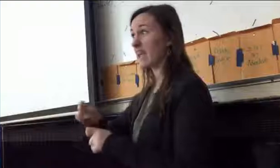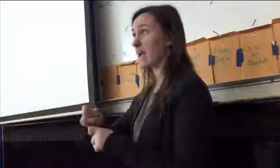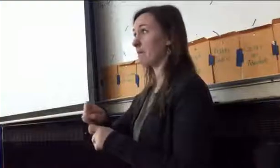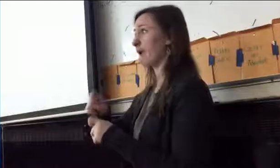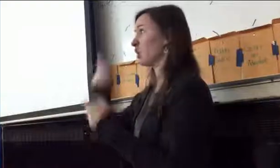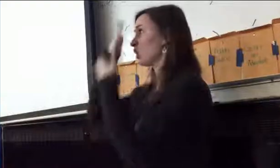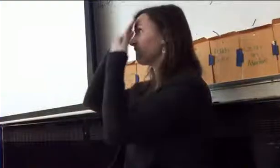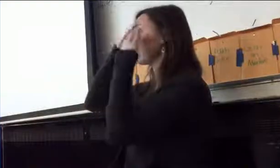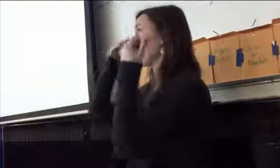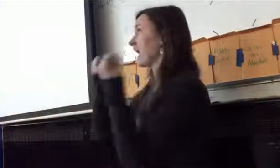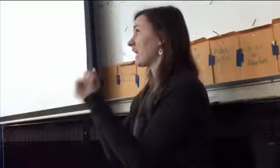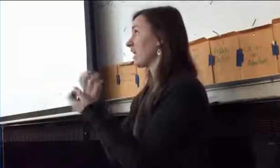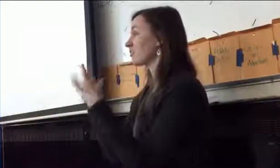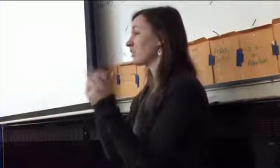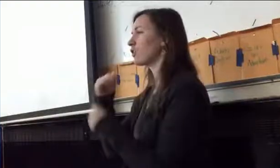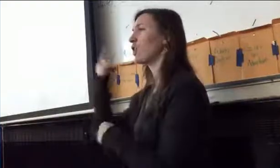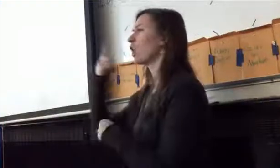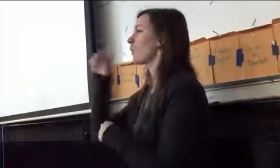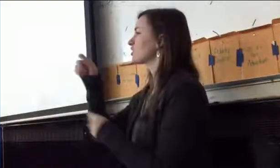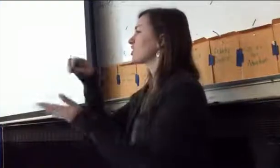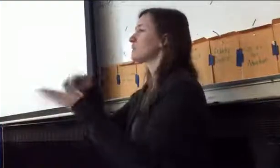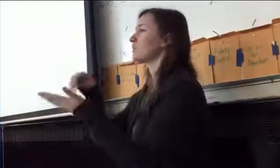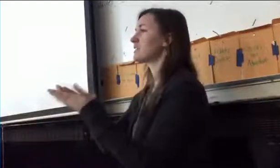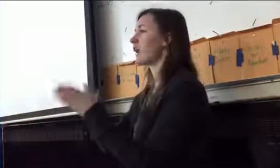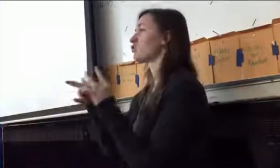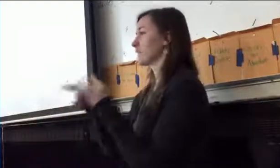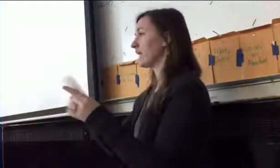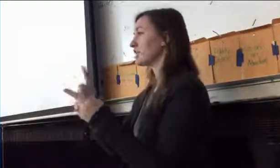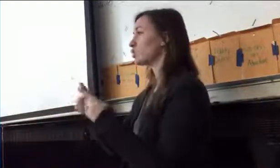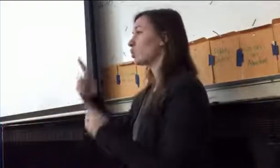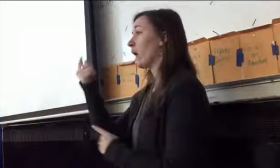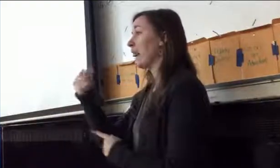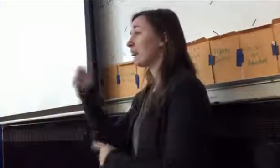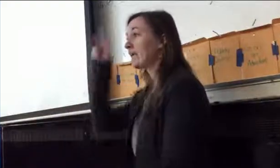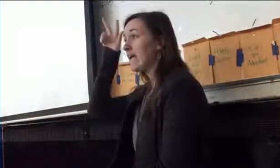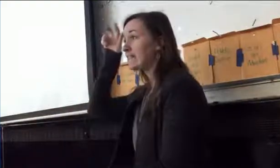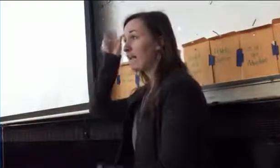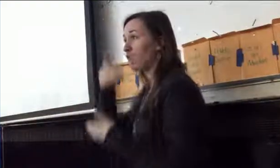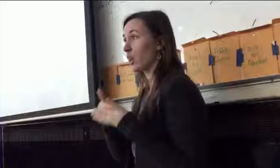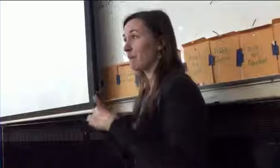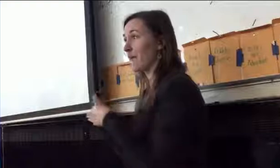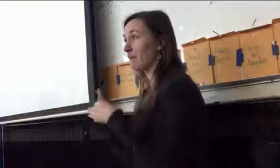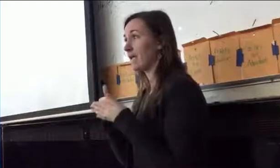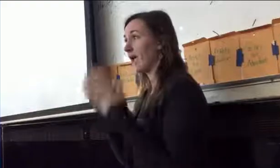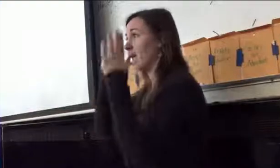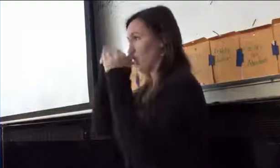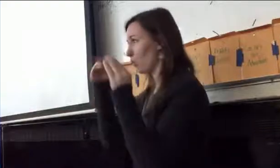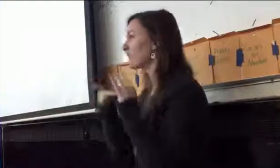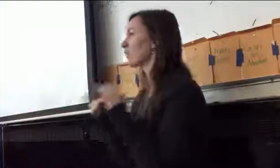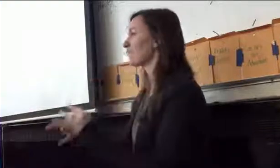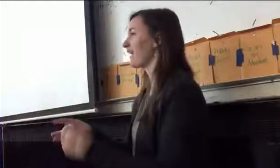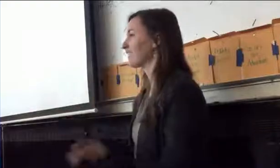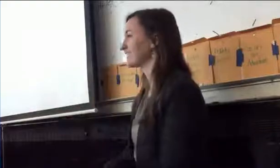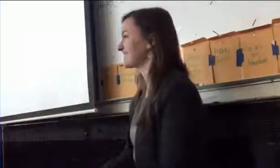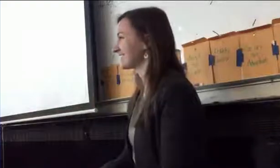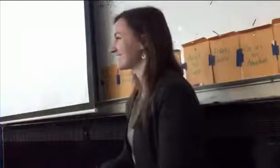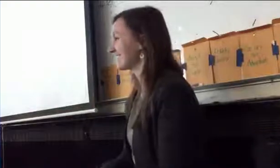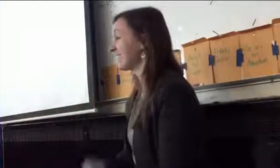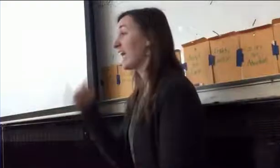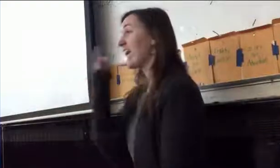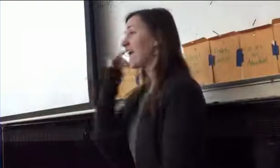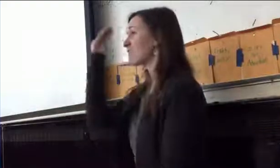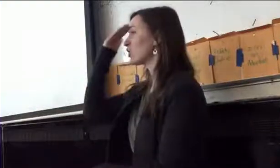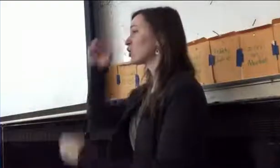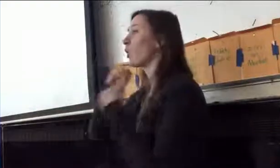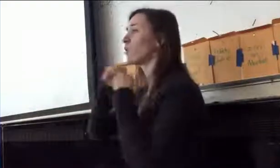nothing, you could always just write about the devil baby and hope that it relates to the essay topic. Even if it's like an American Revolution. If you know nothing,